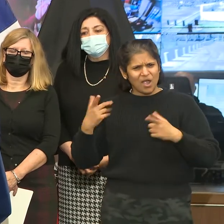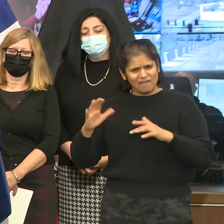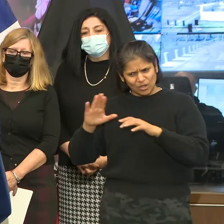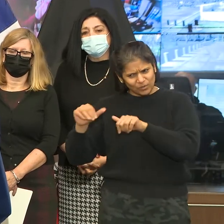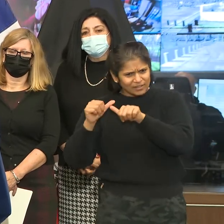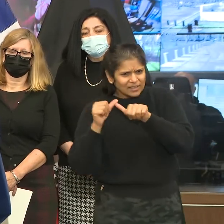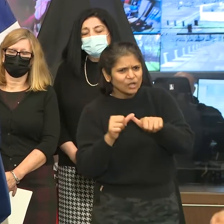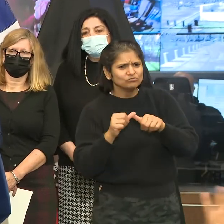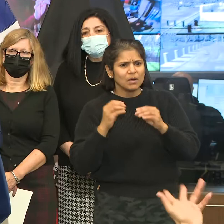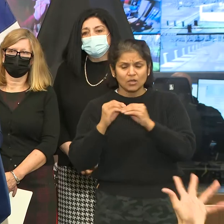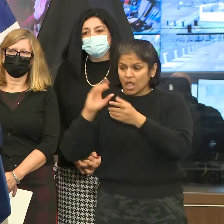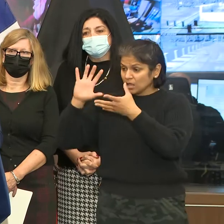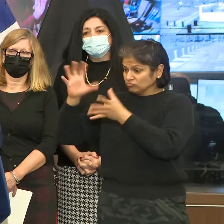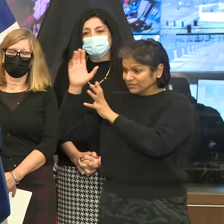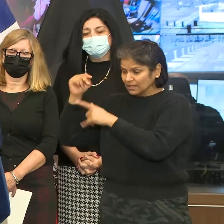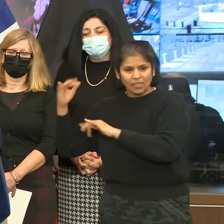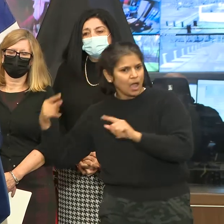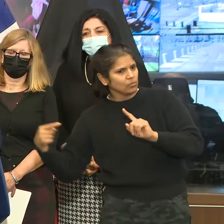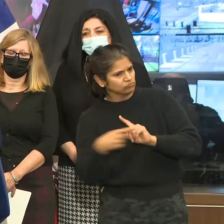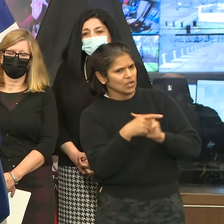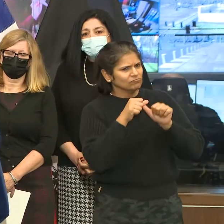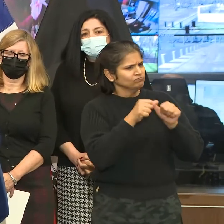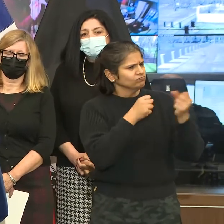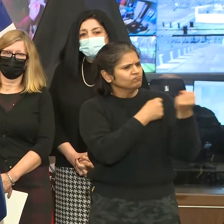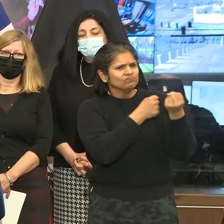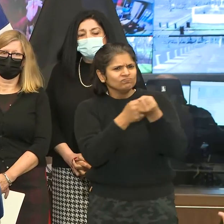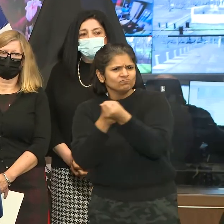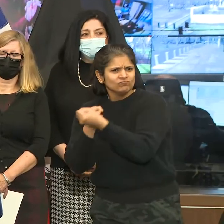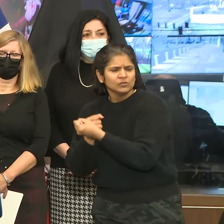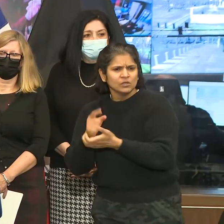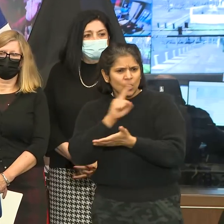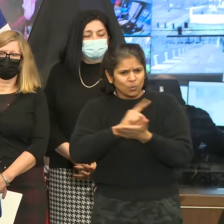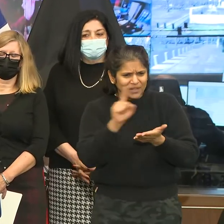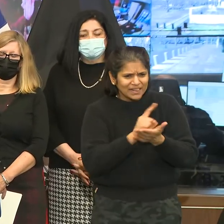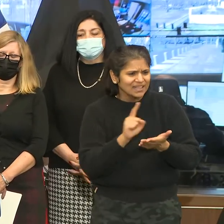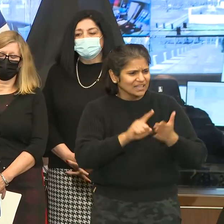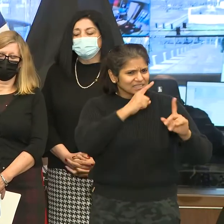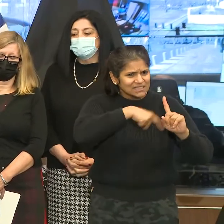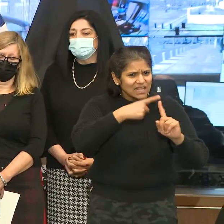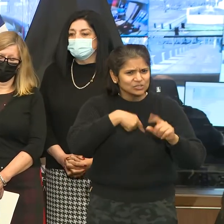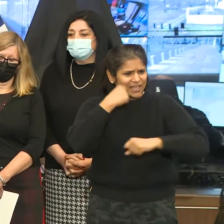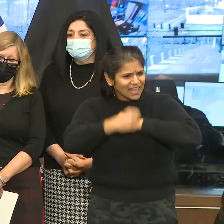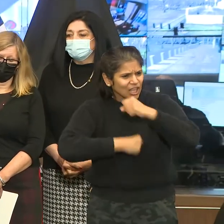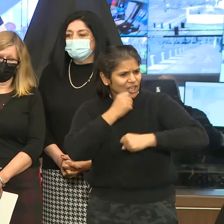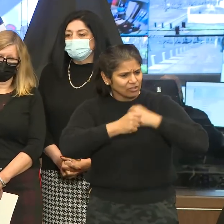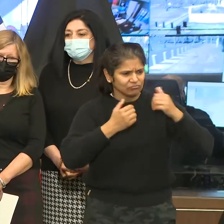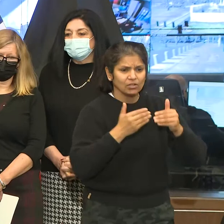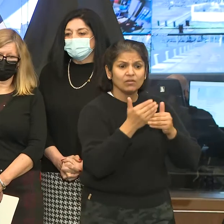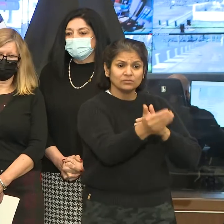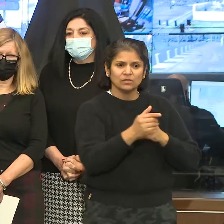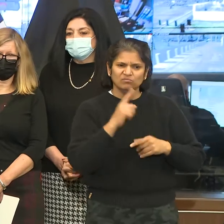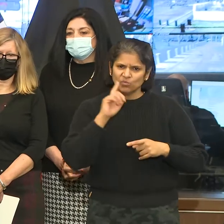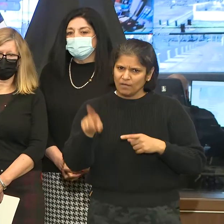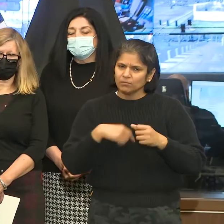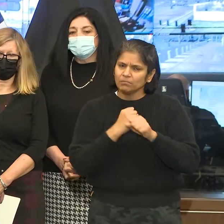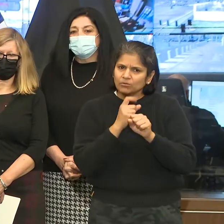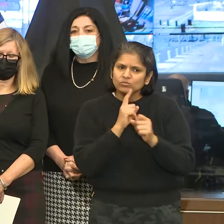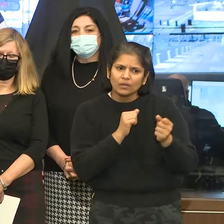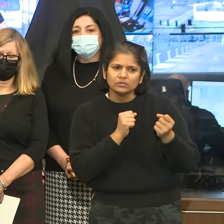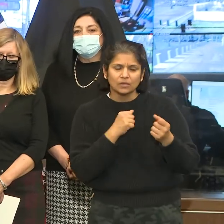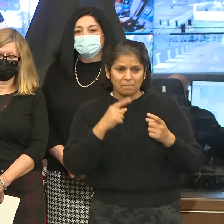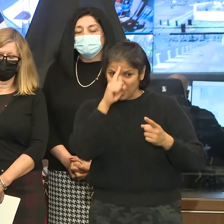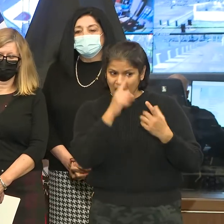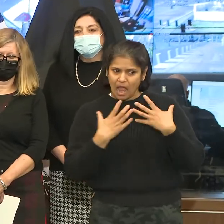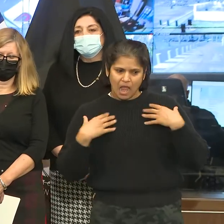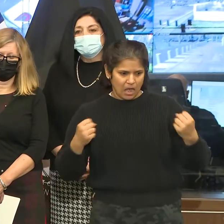the weeks, months, years that follow. And he marries the great compassion for people with the real